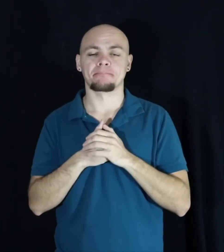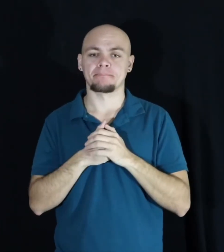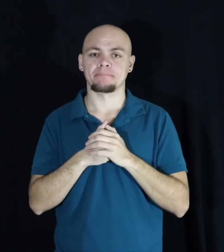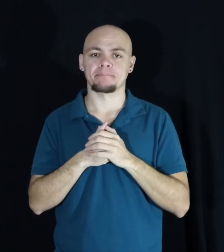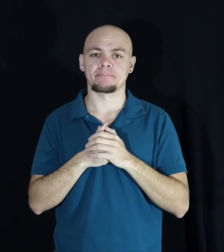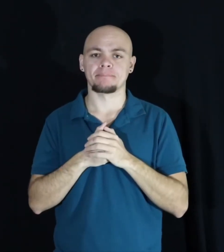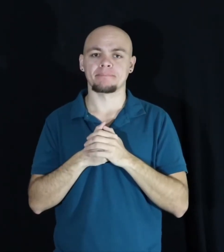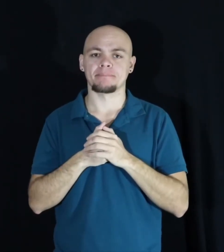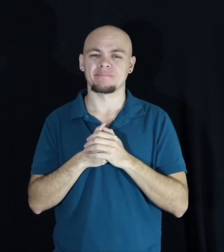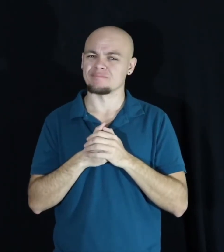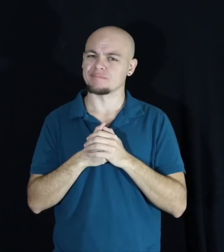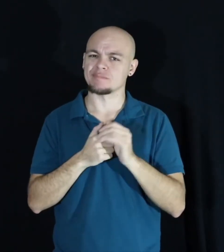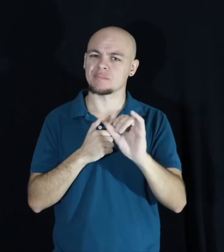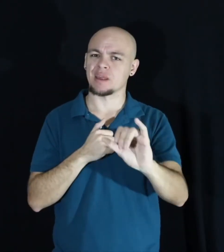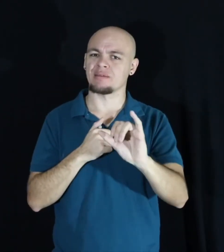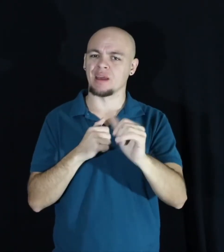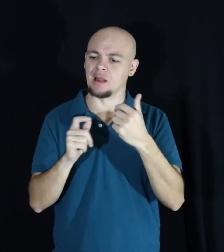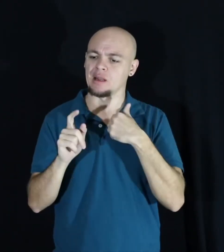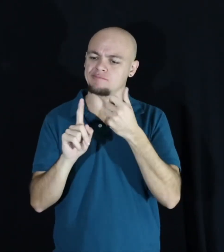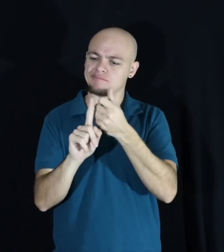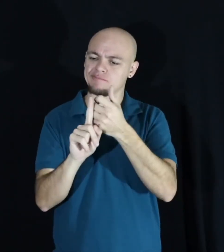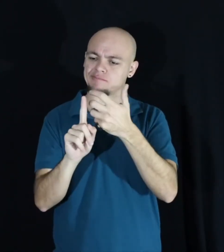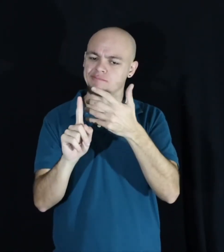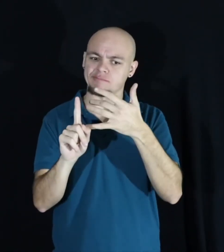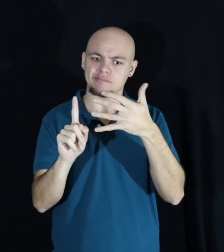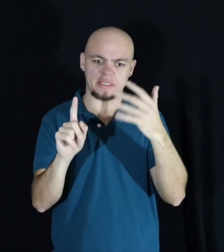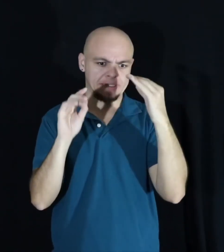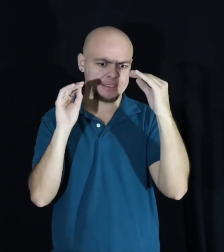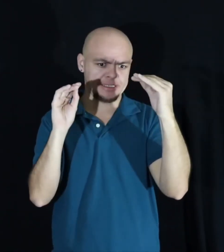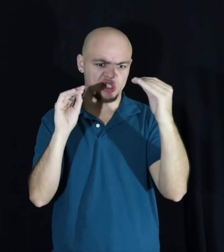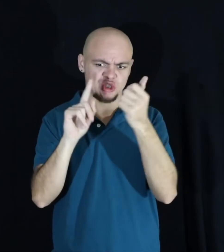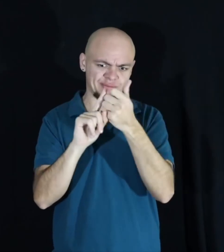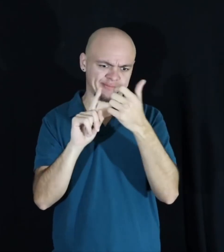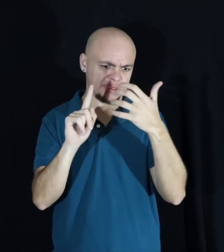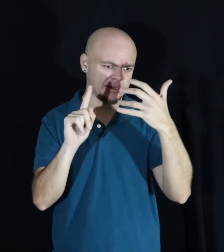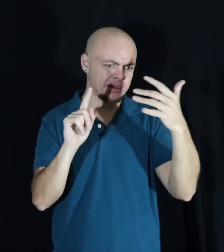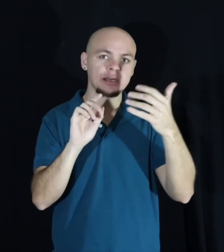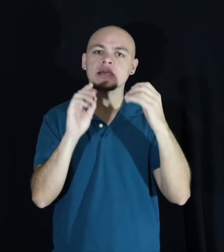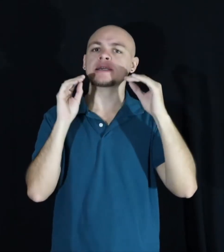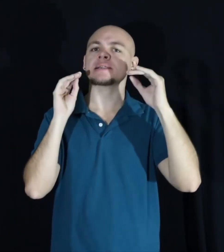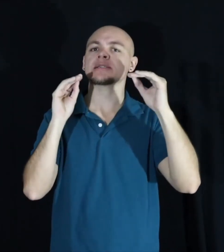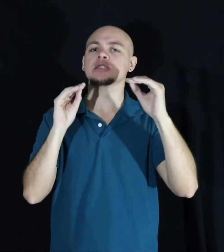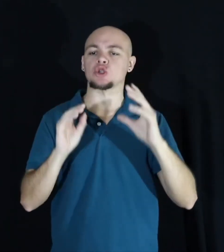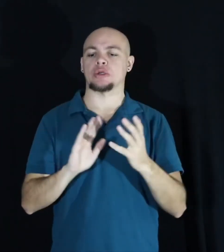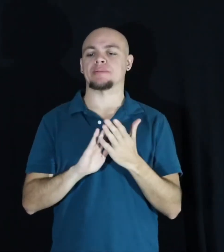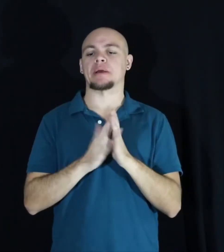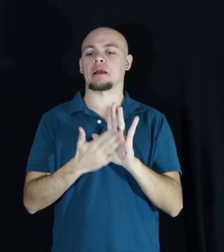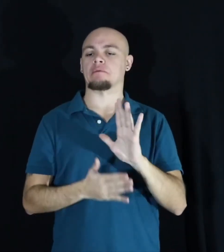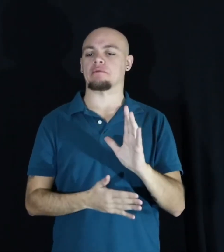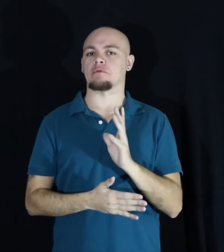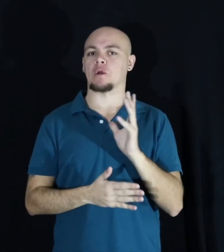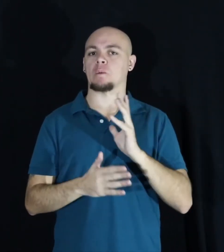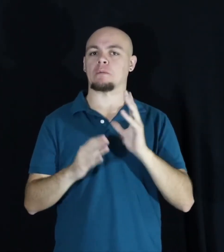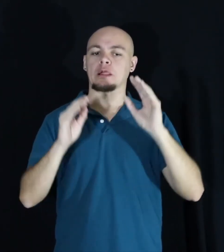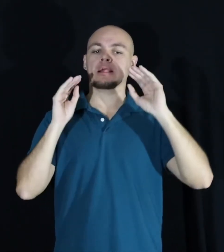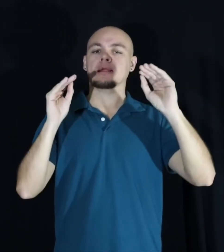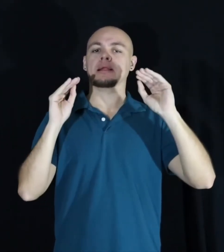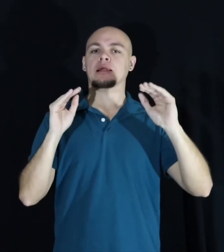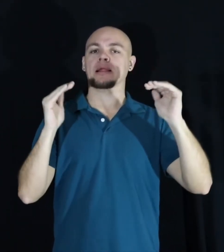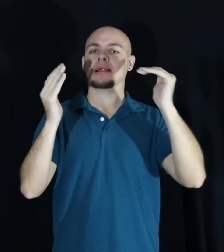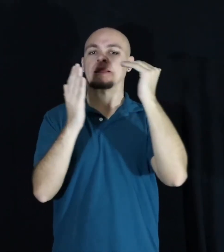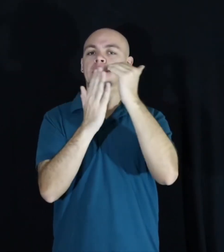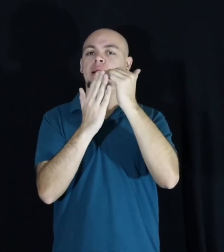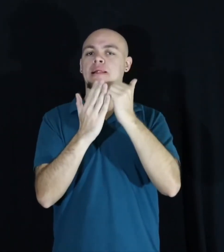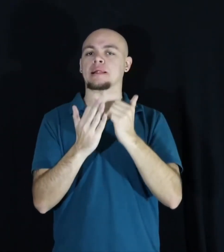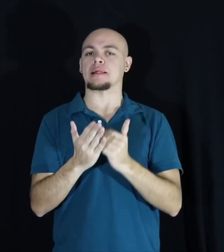And I started to build off of that as I continued to teach. Teaching became a lot less formal and instructional and became a lot